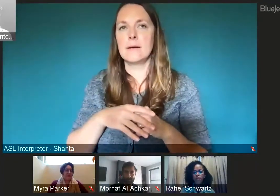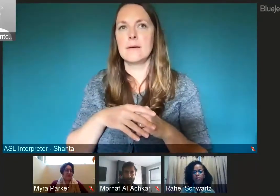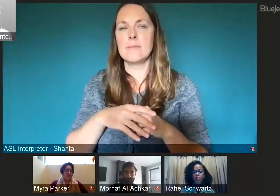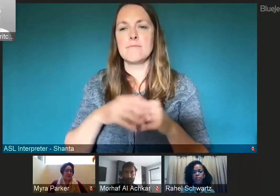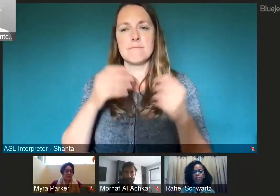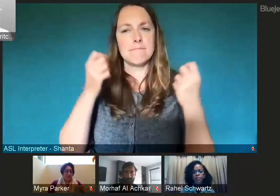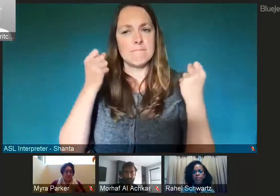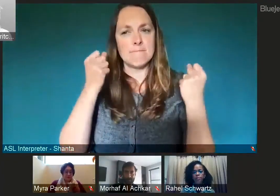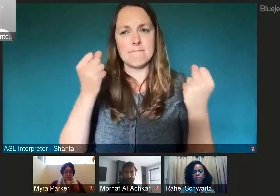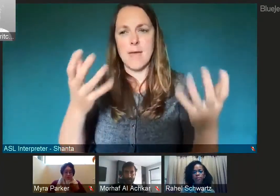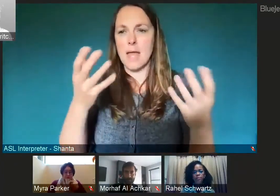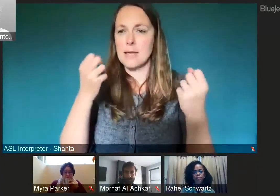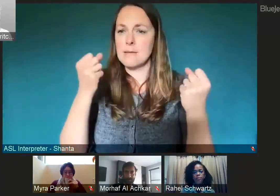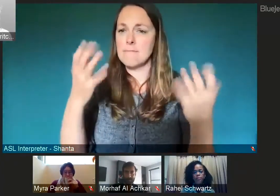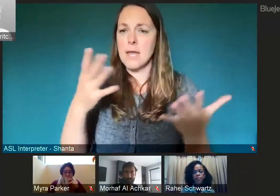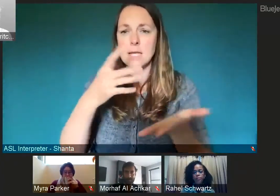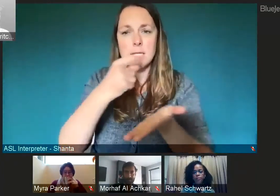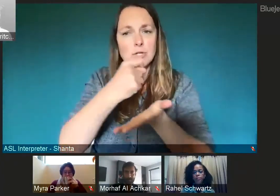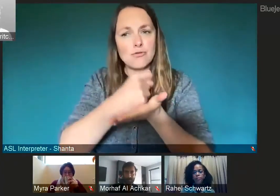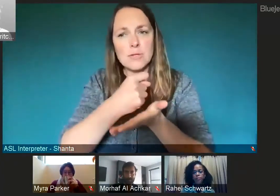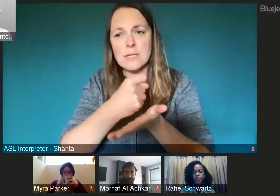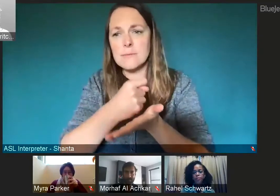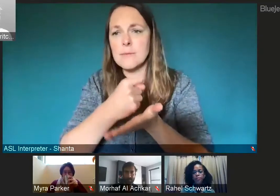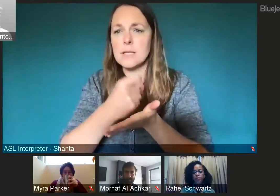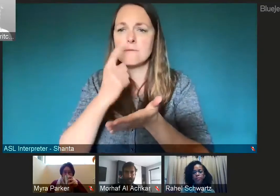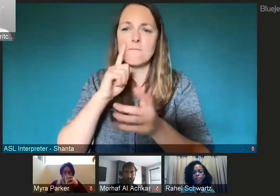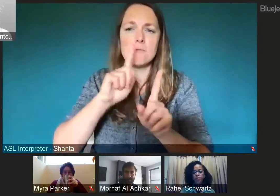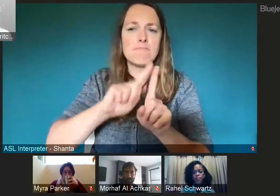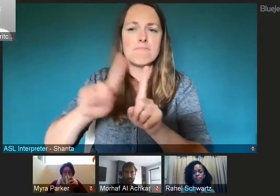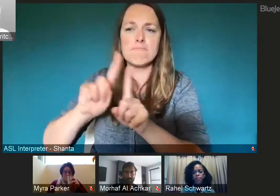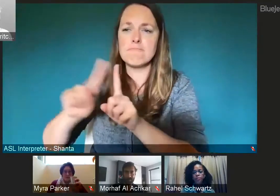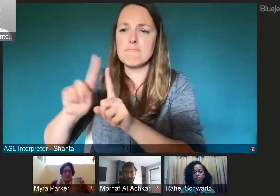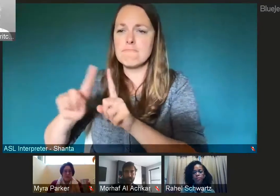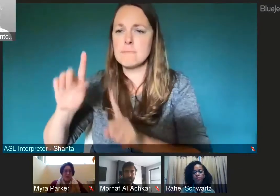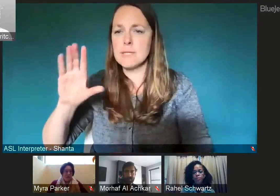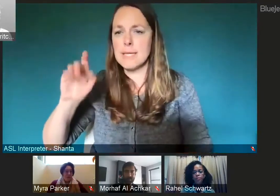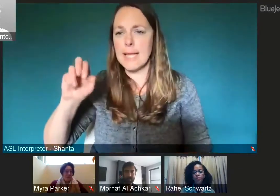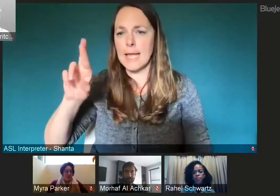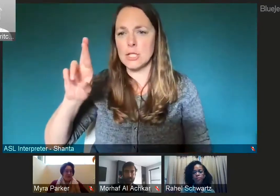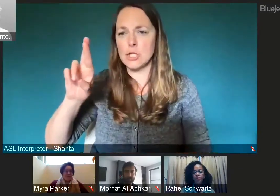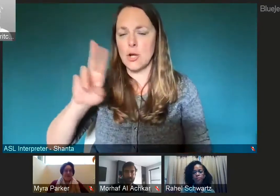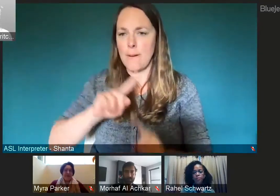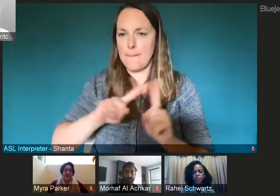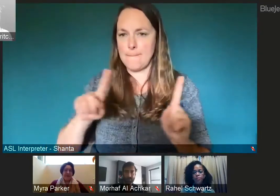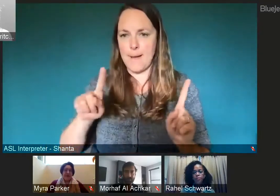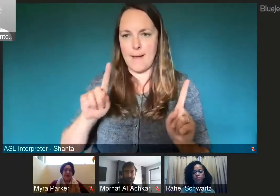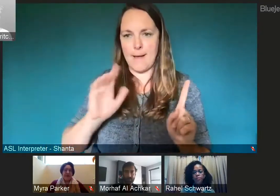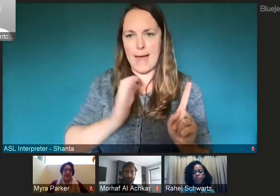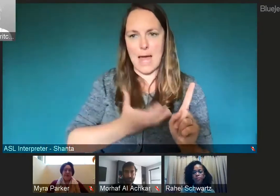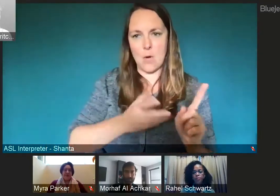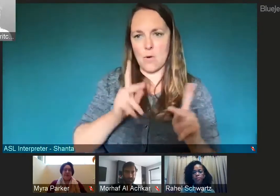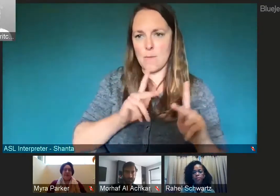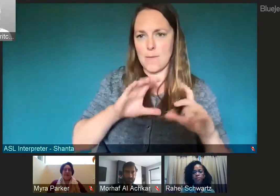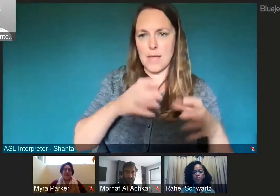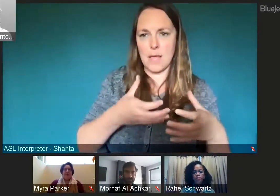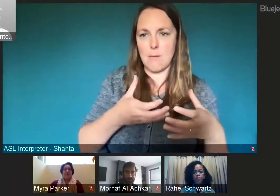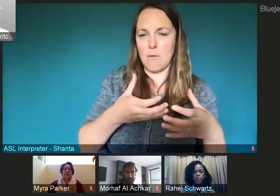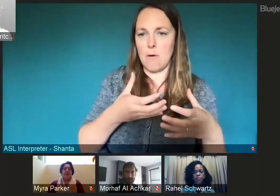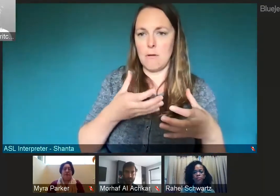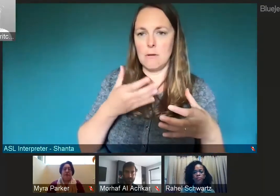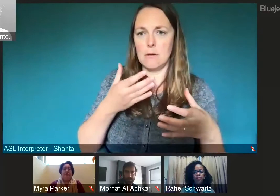many remedies to many different kinds of cancer, but they don't necessarily, our people don't necessarily know that right